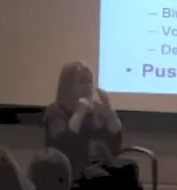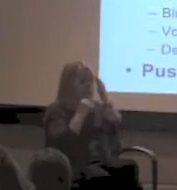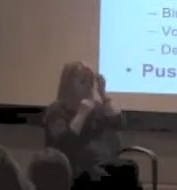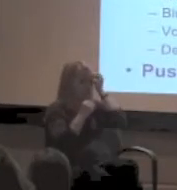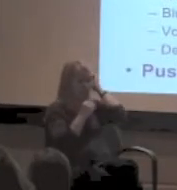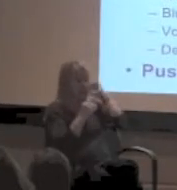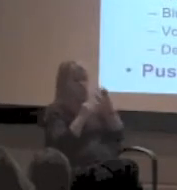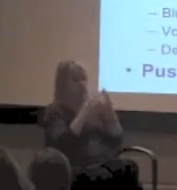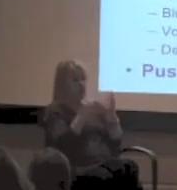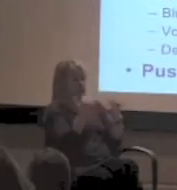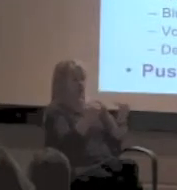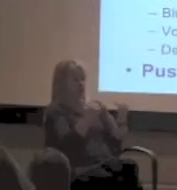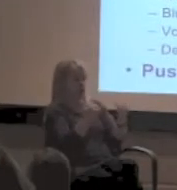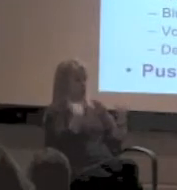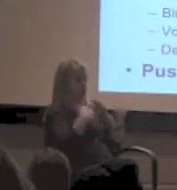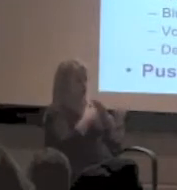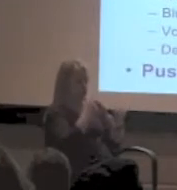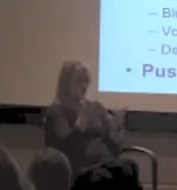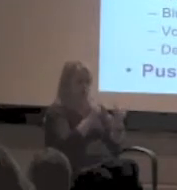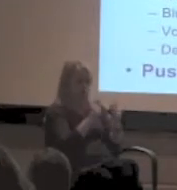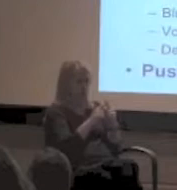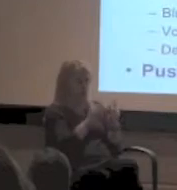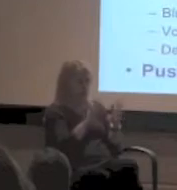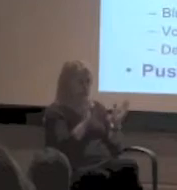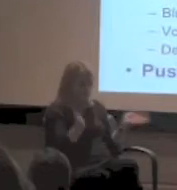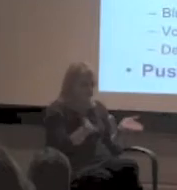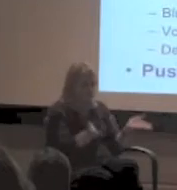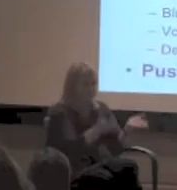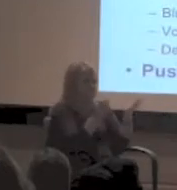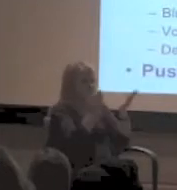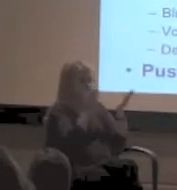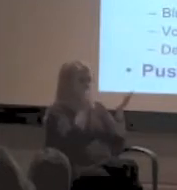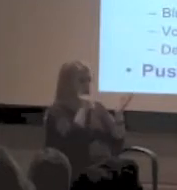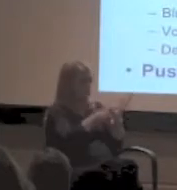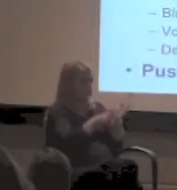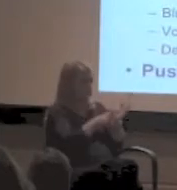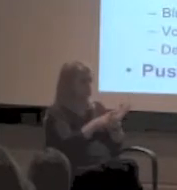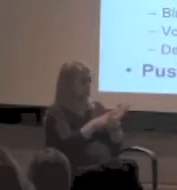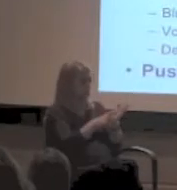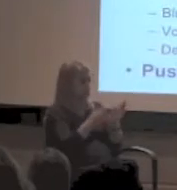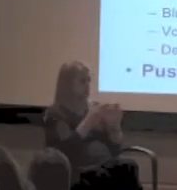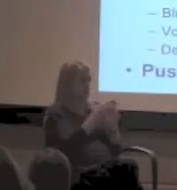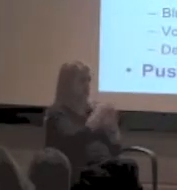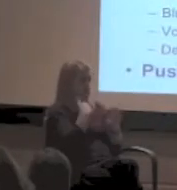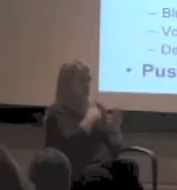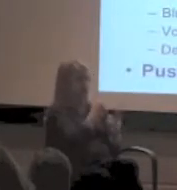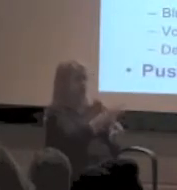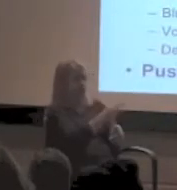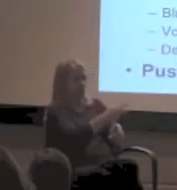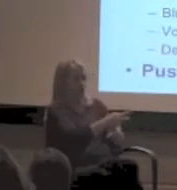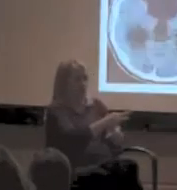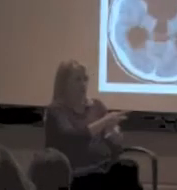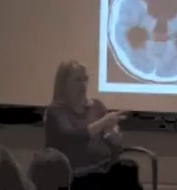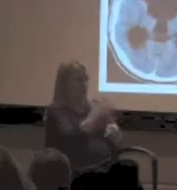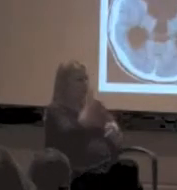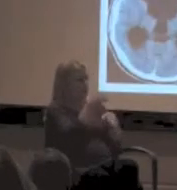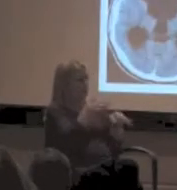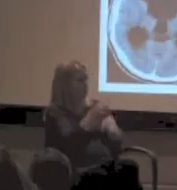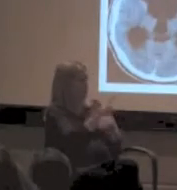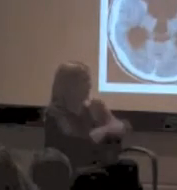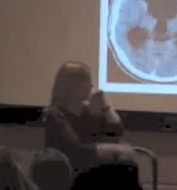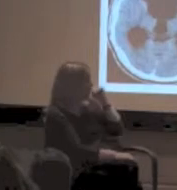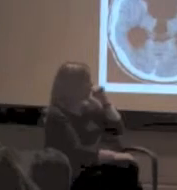And then nowadays we're pushing this to the limits more before we treat, especially in babies, and I'll explain why.